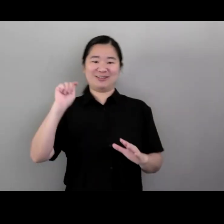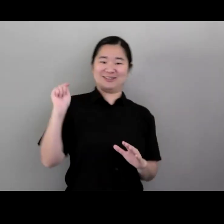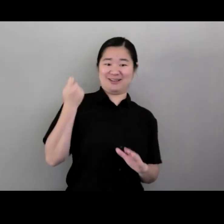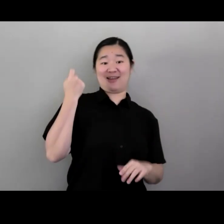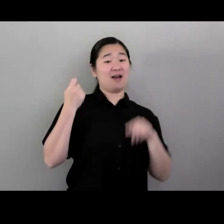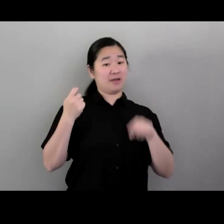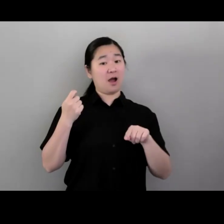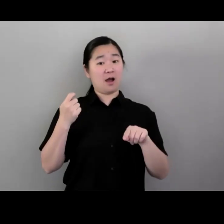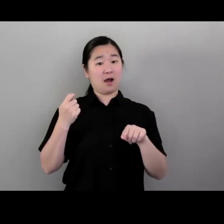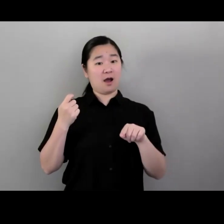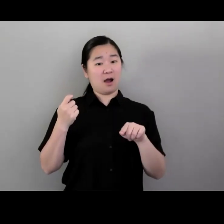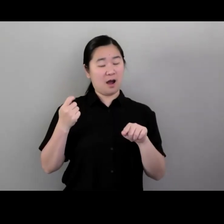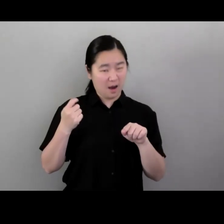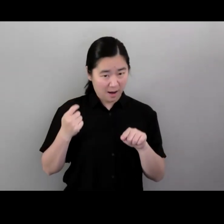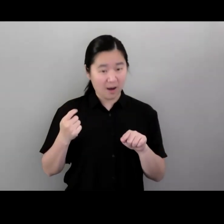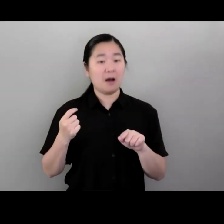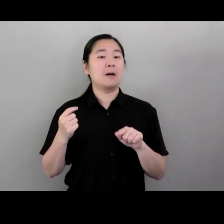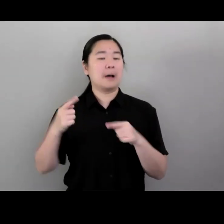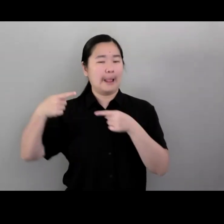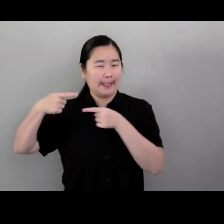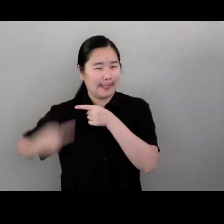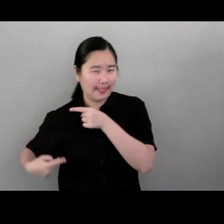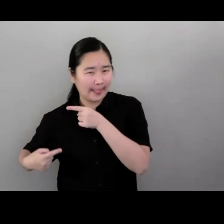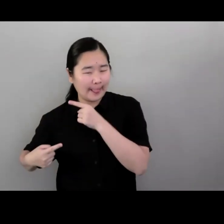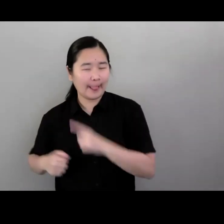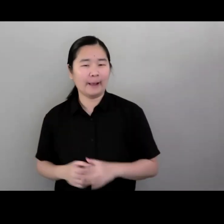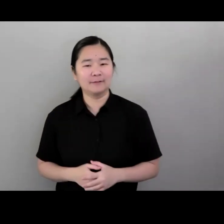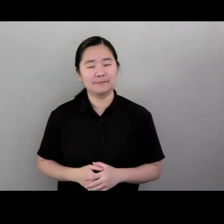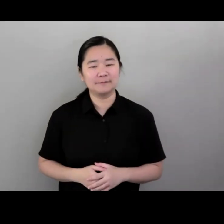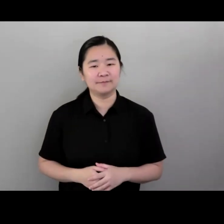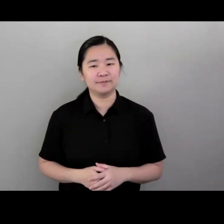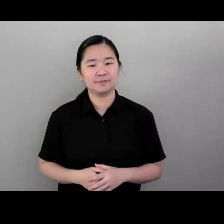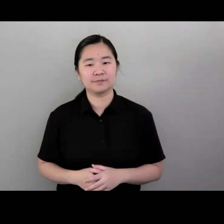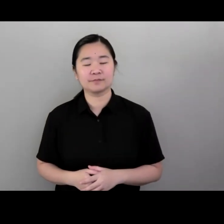the OPD, and in terms of